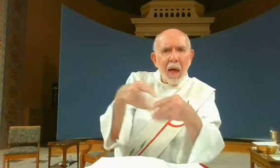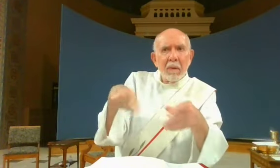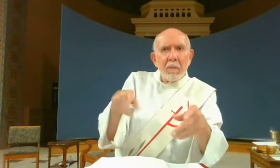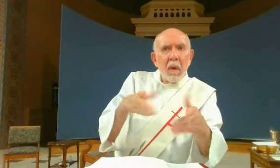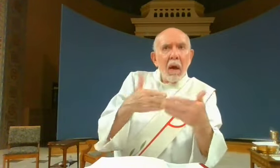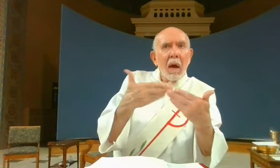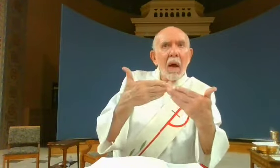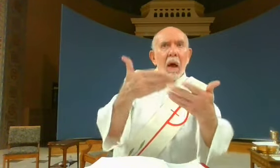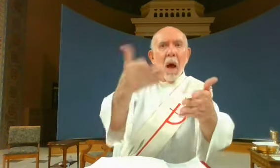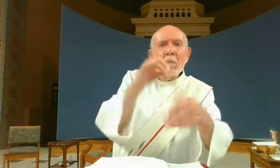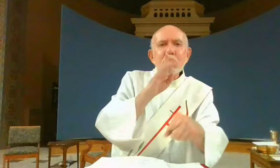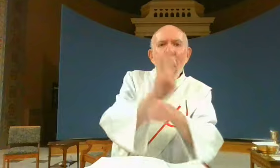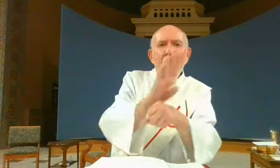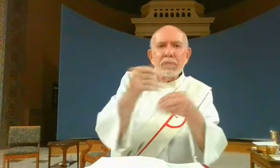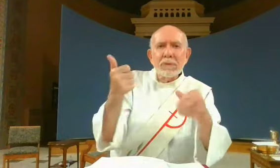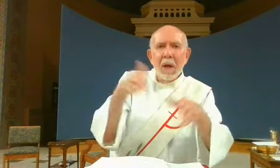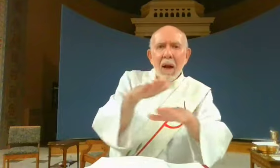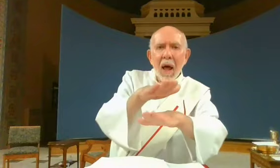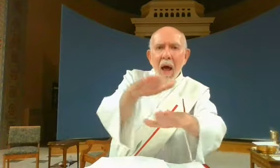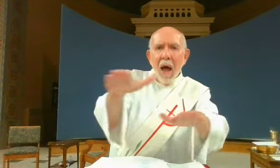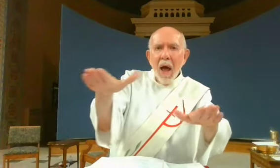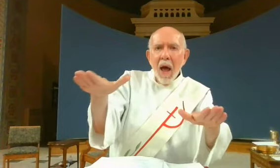and led them to the promised land.